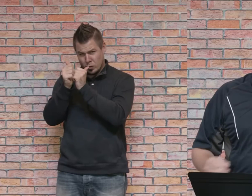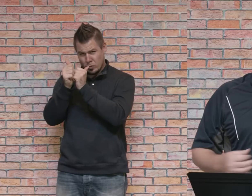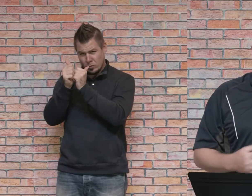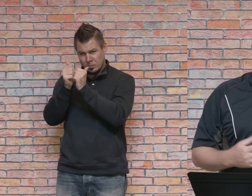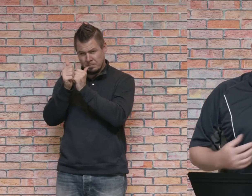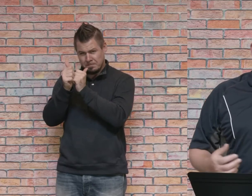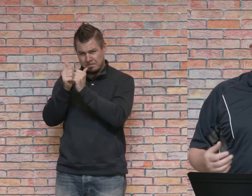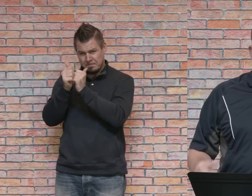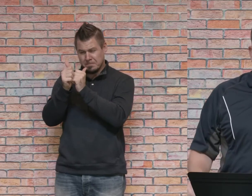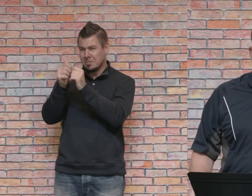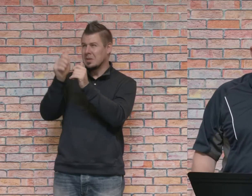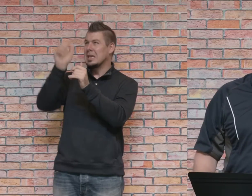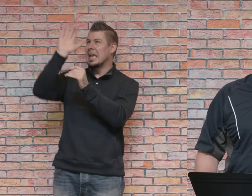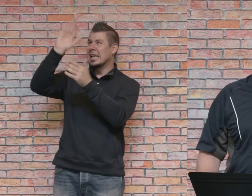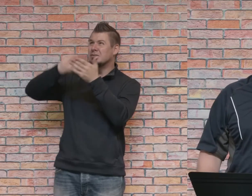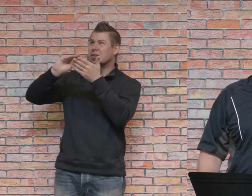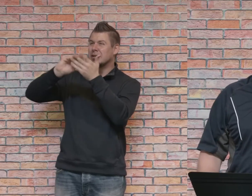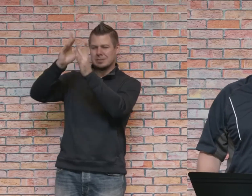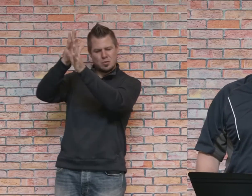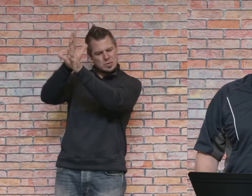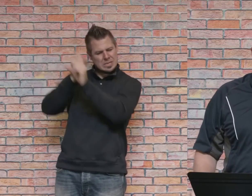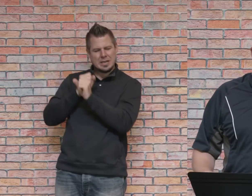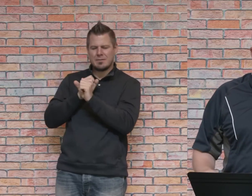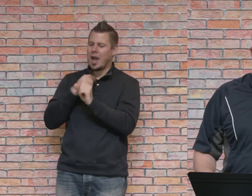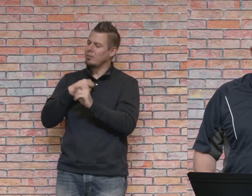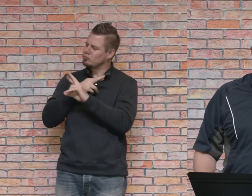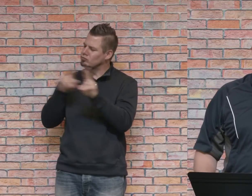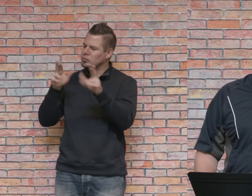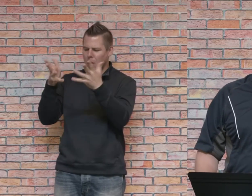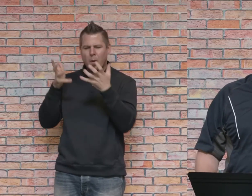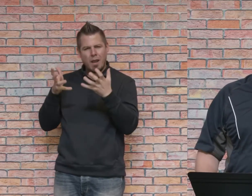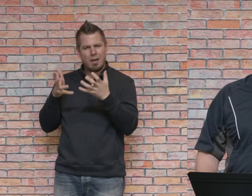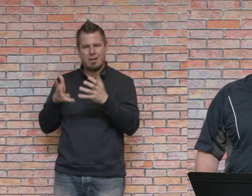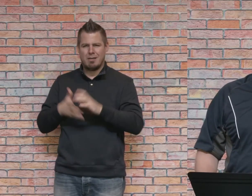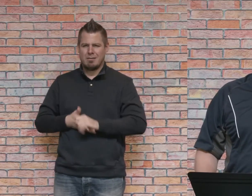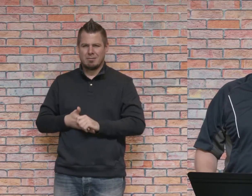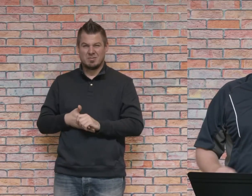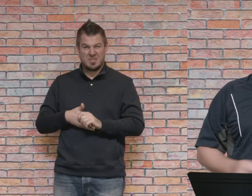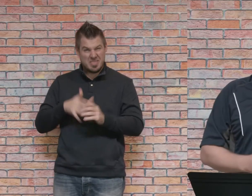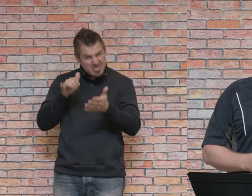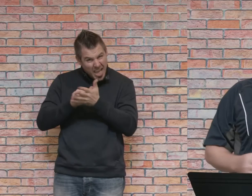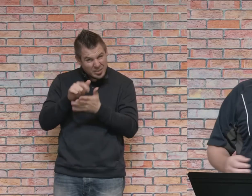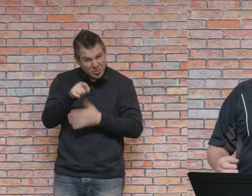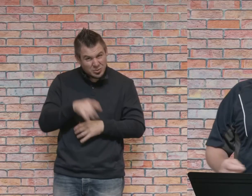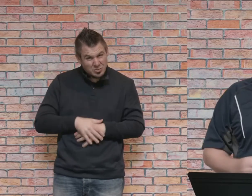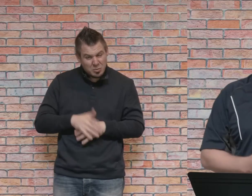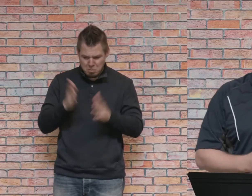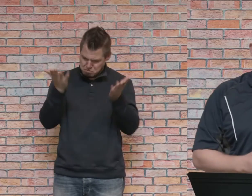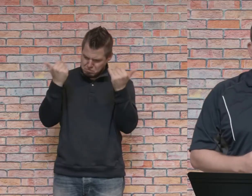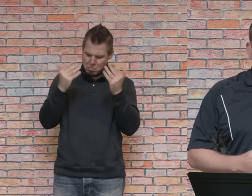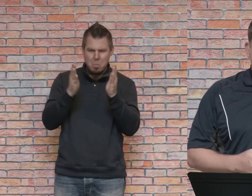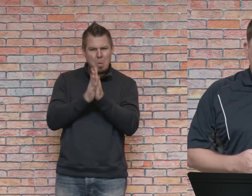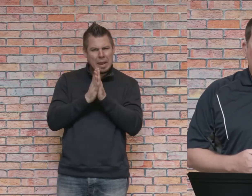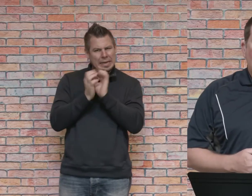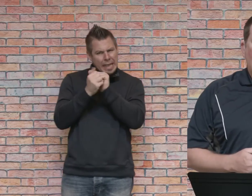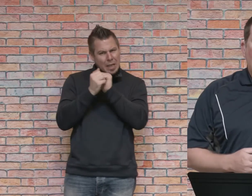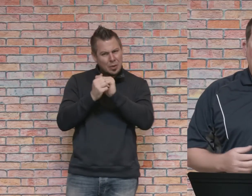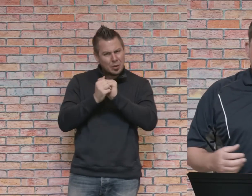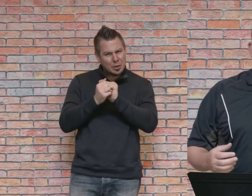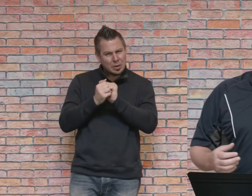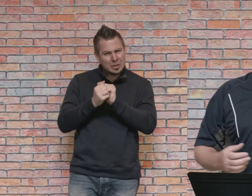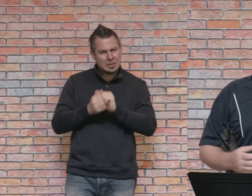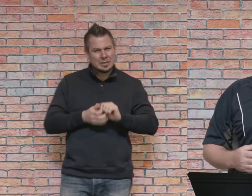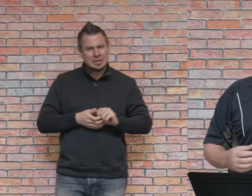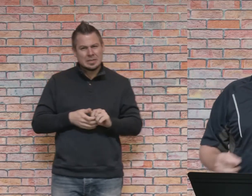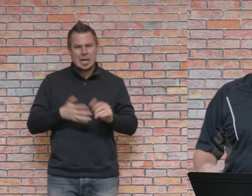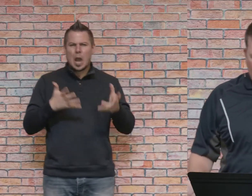and receive forgiveness for all of my sins. If that's you, we're going to pray together. And I just